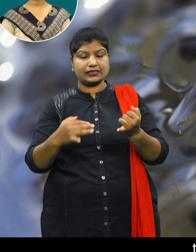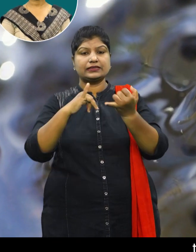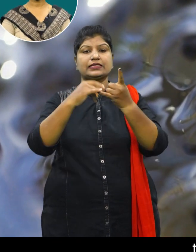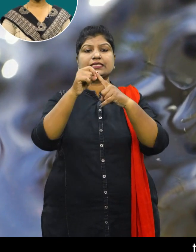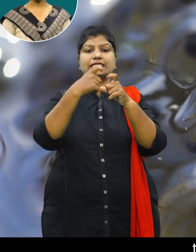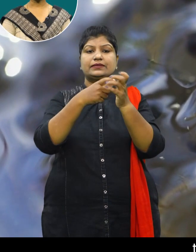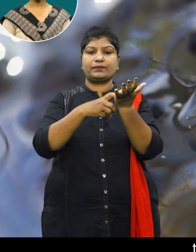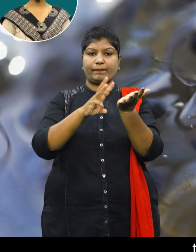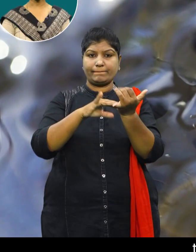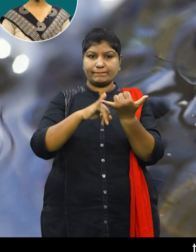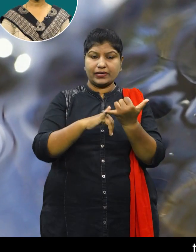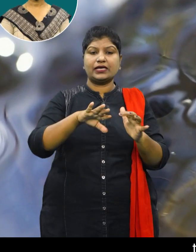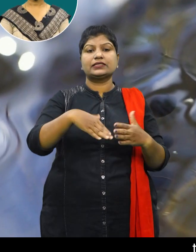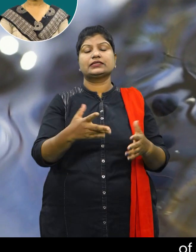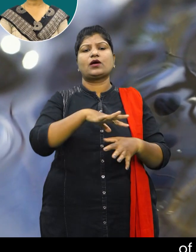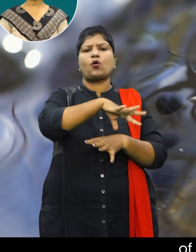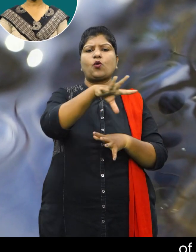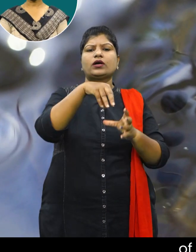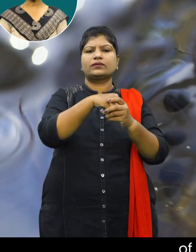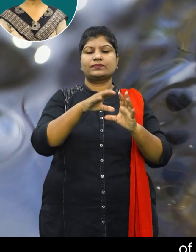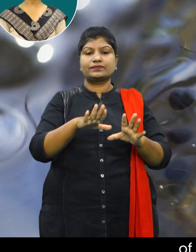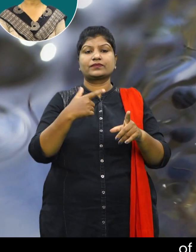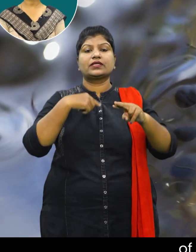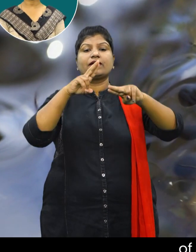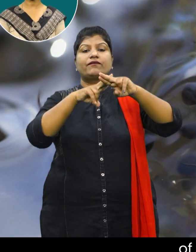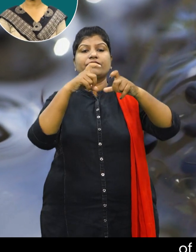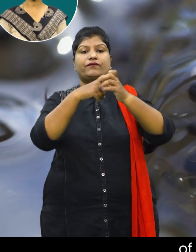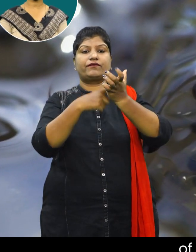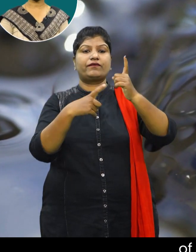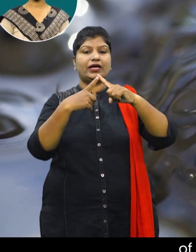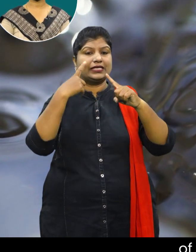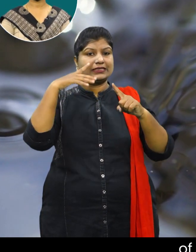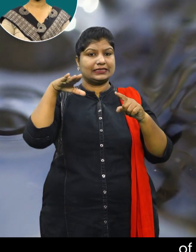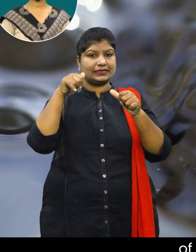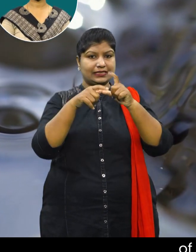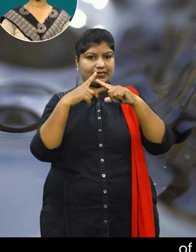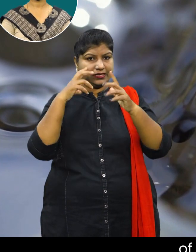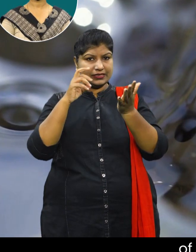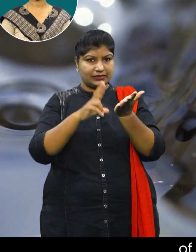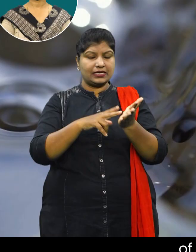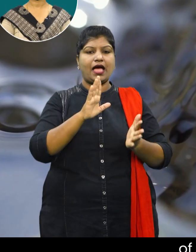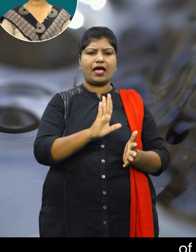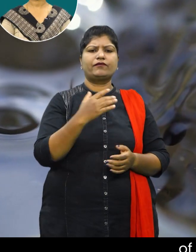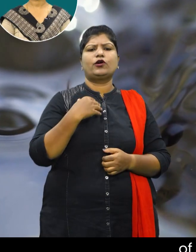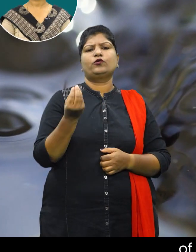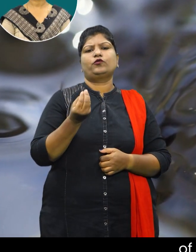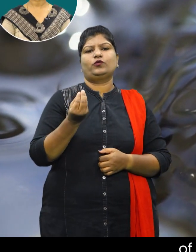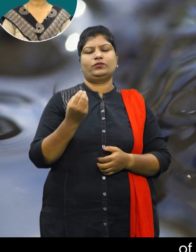ensure fertilization of at least a few of them.